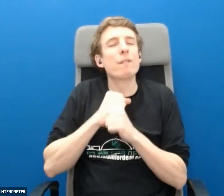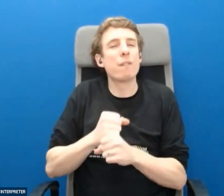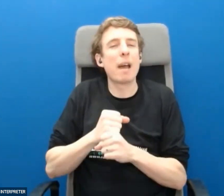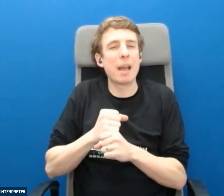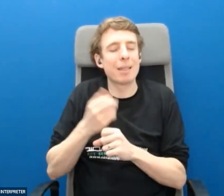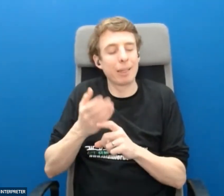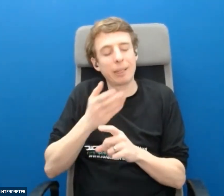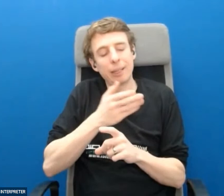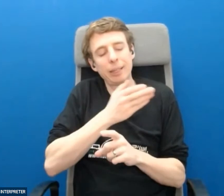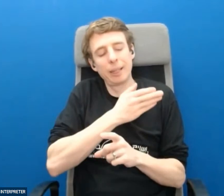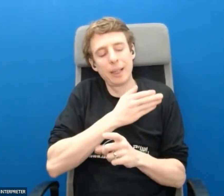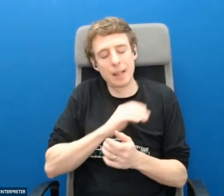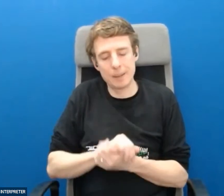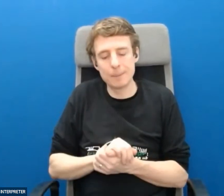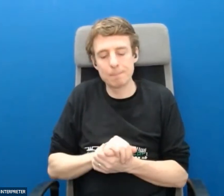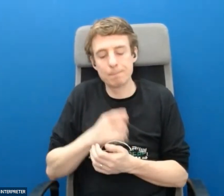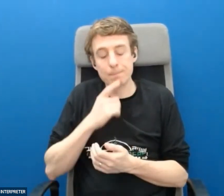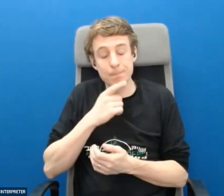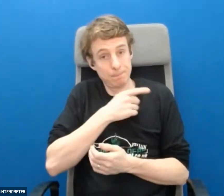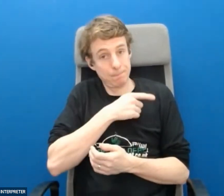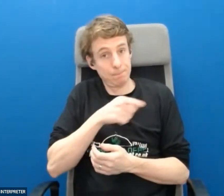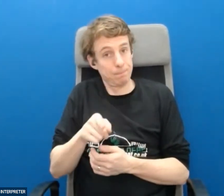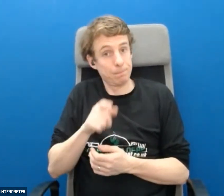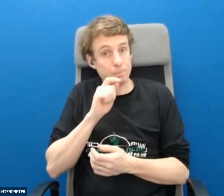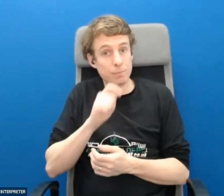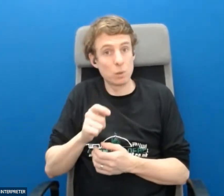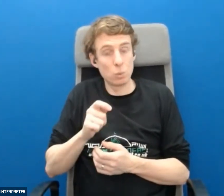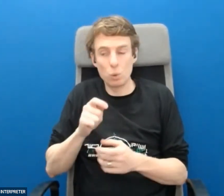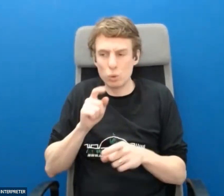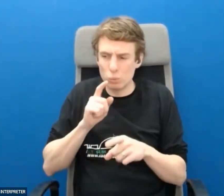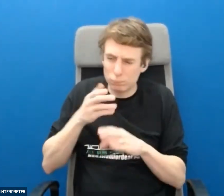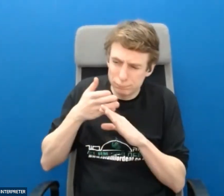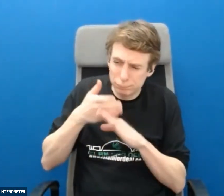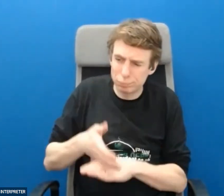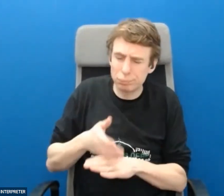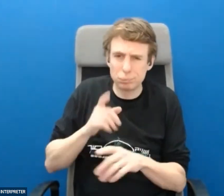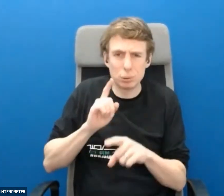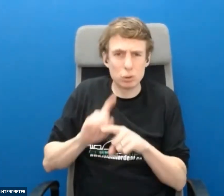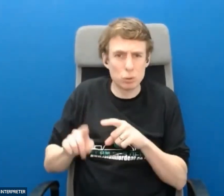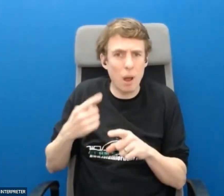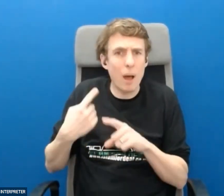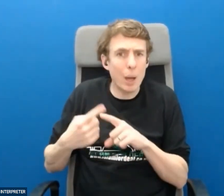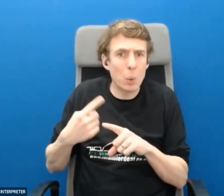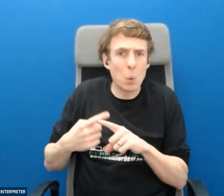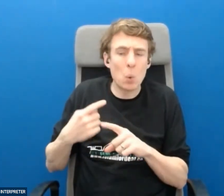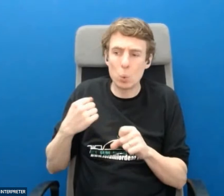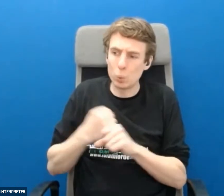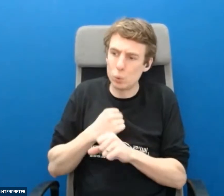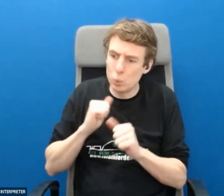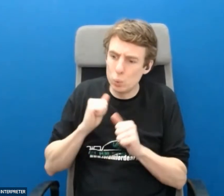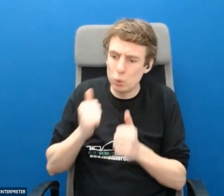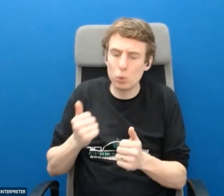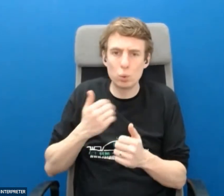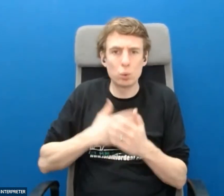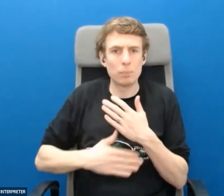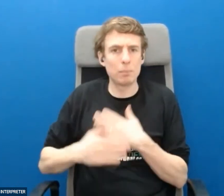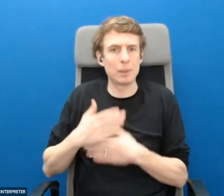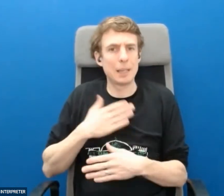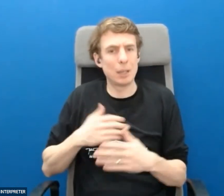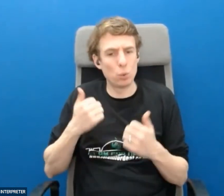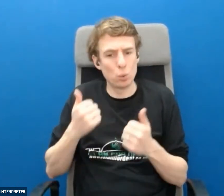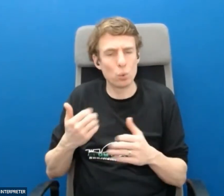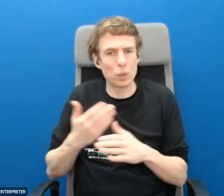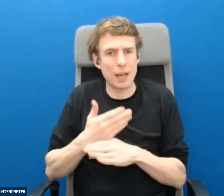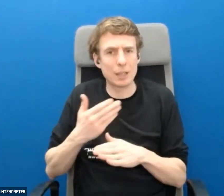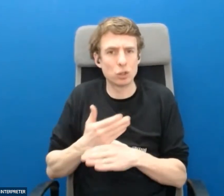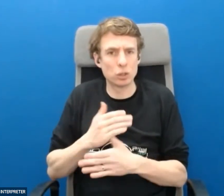hasten towards doing good deeds and used to call upon us out of fear, but also